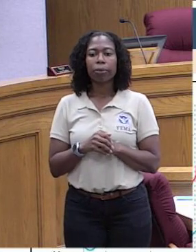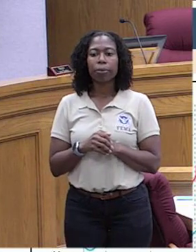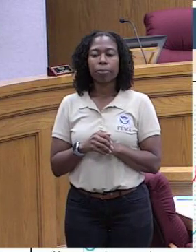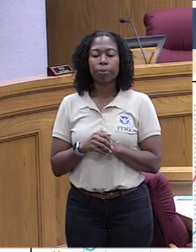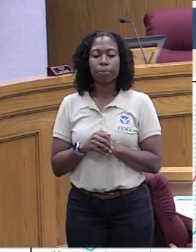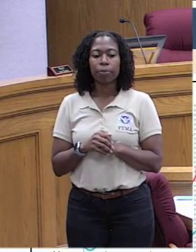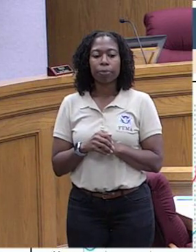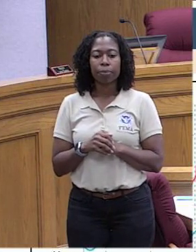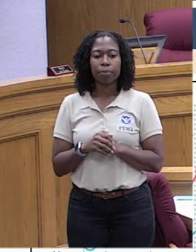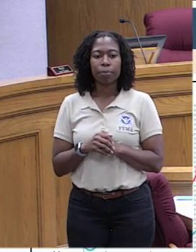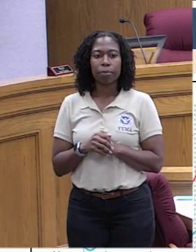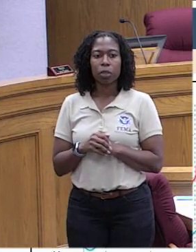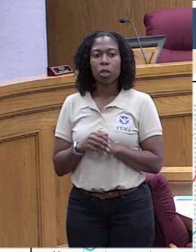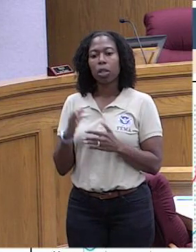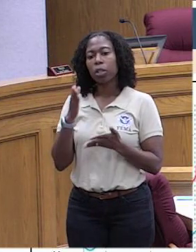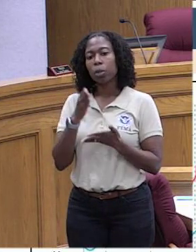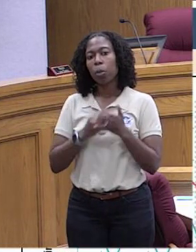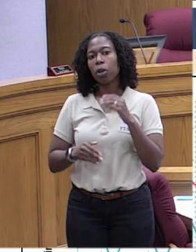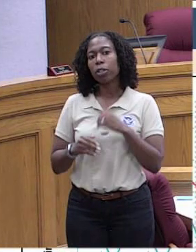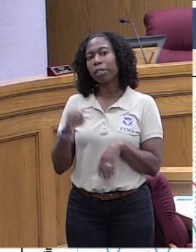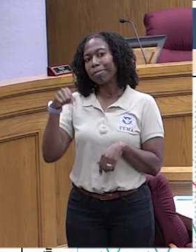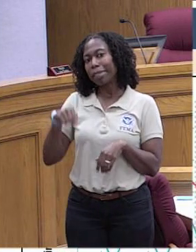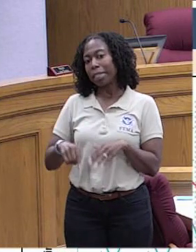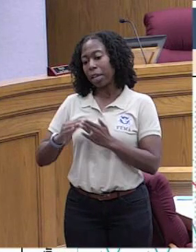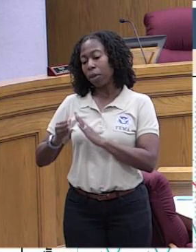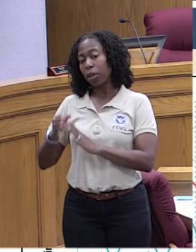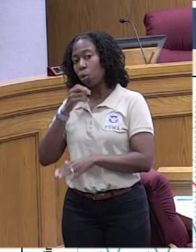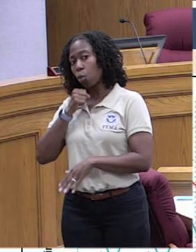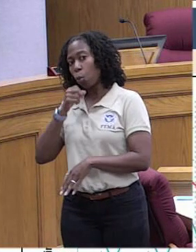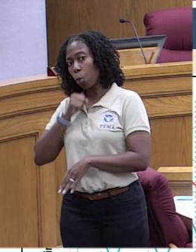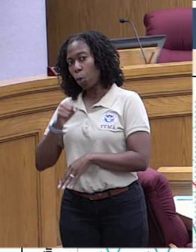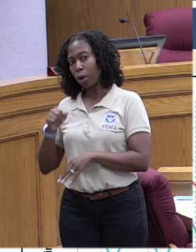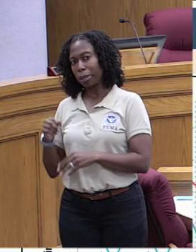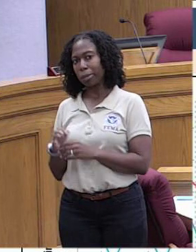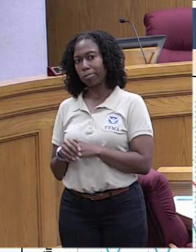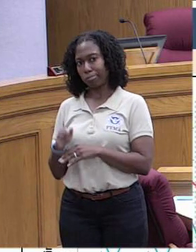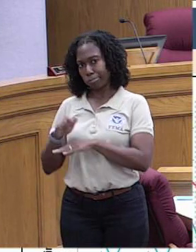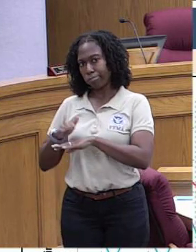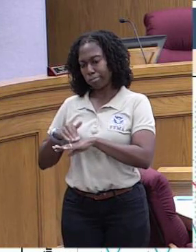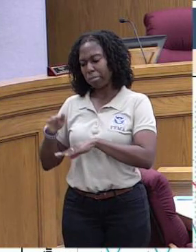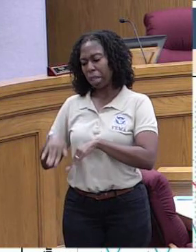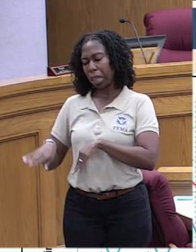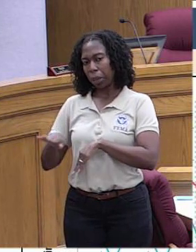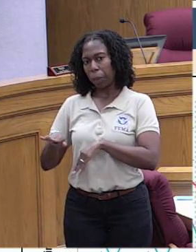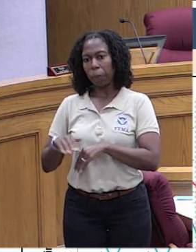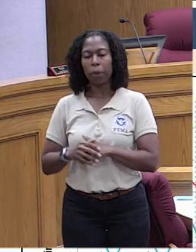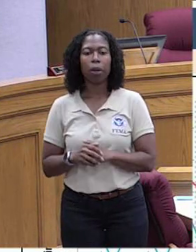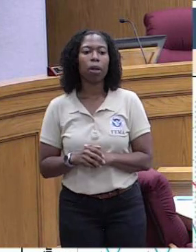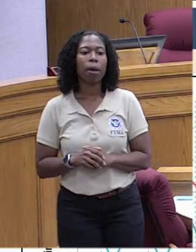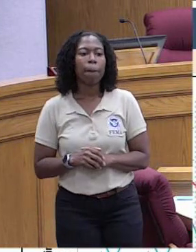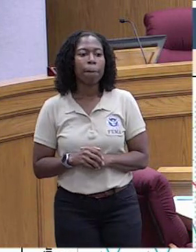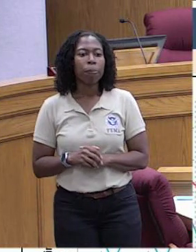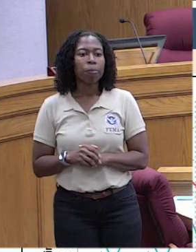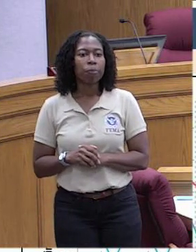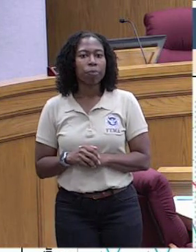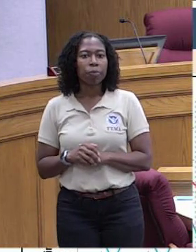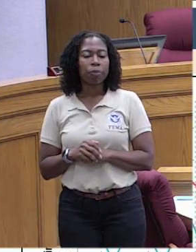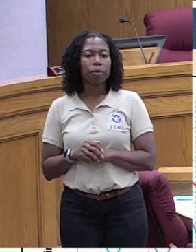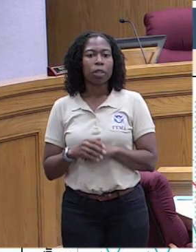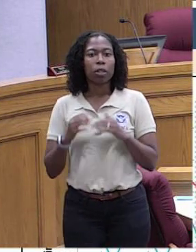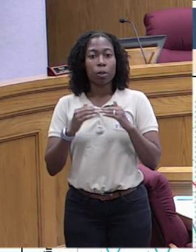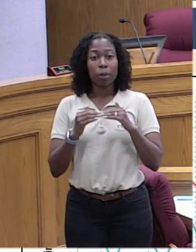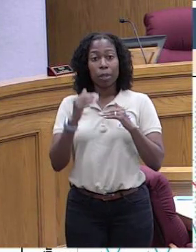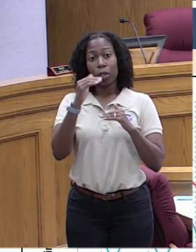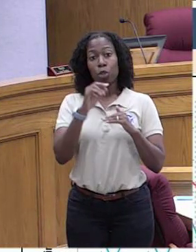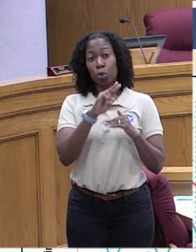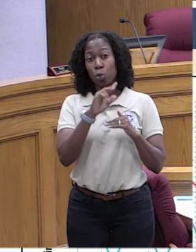in down sections of downtown Orange. Further to the east at Calcasieu Pass, the tides are going to be 2 to 3 feet above normal